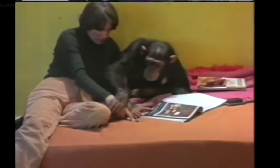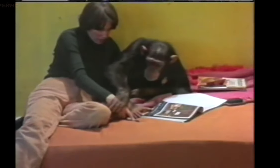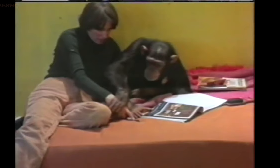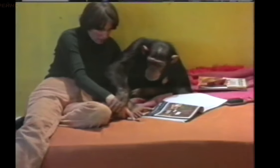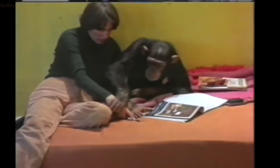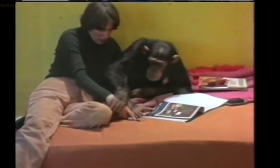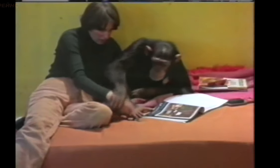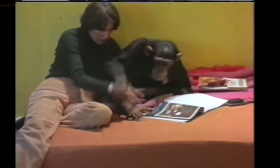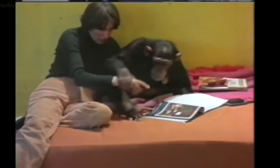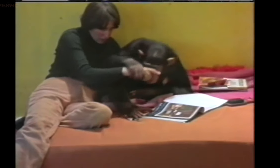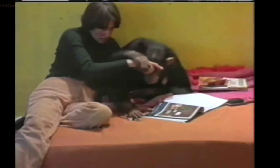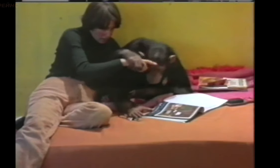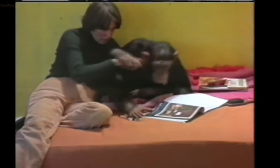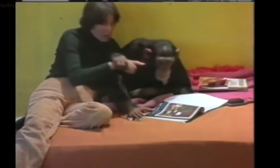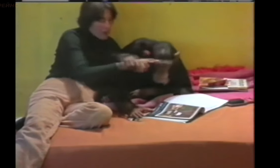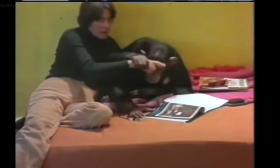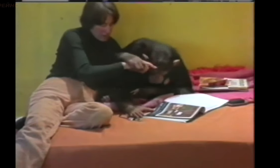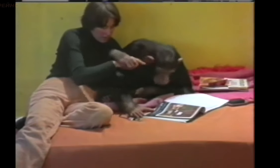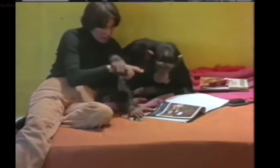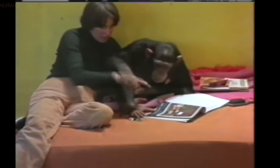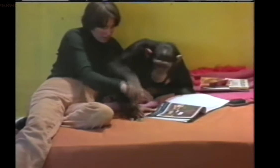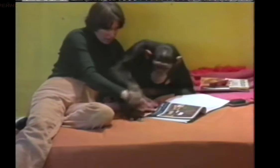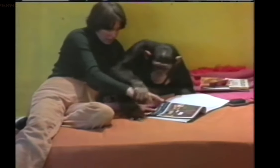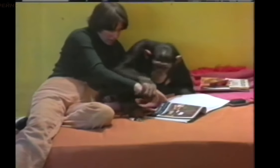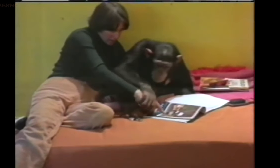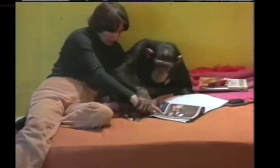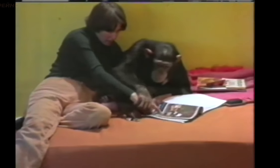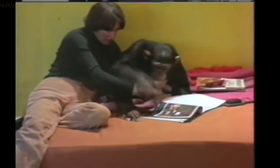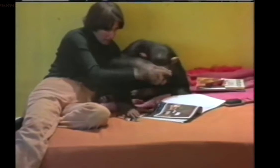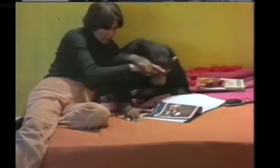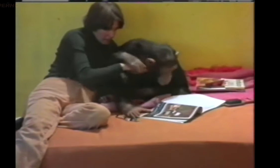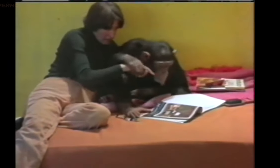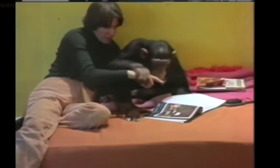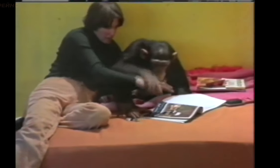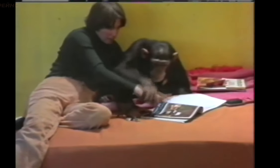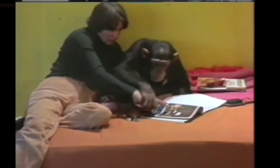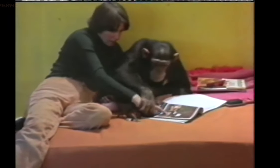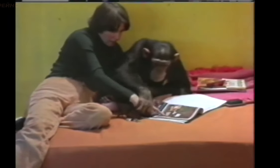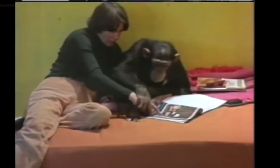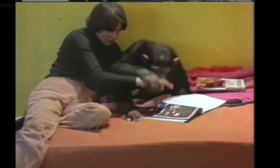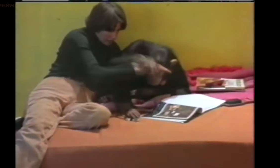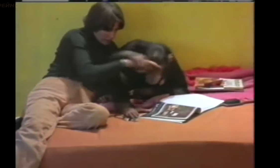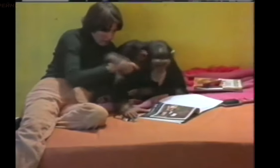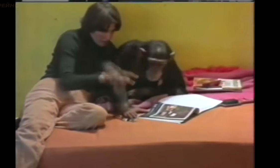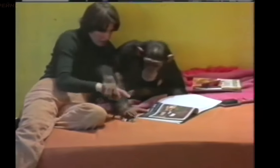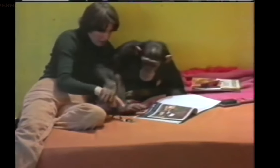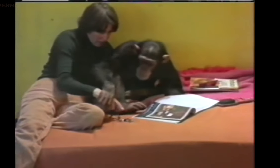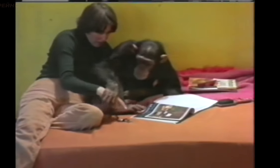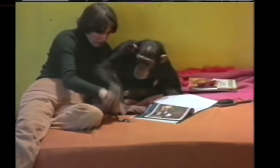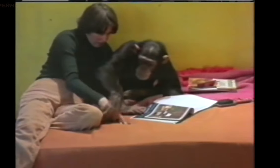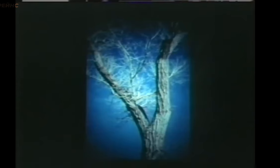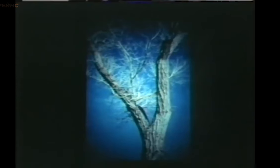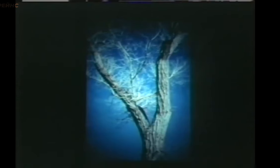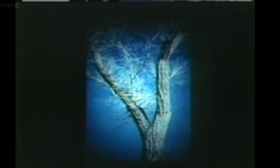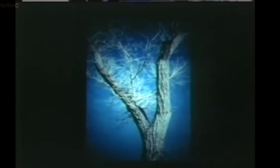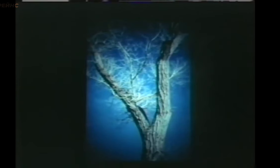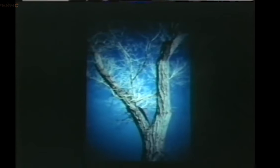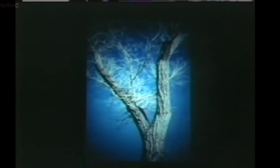new signs without the use of operant conditioning methods. Instead, she learned by observing people. They also observed that immediate